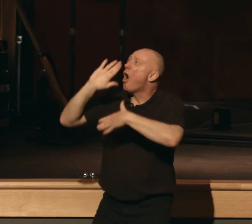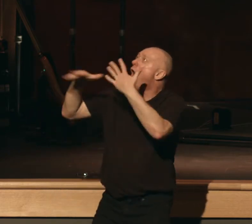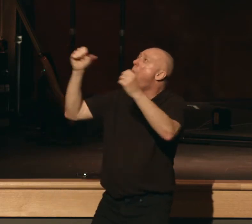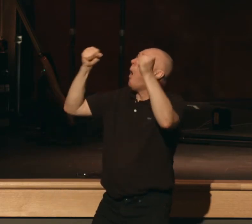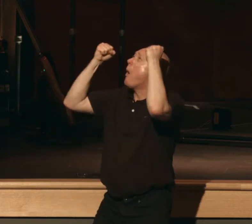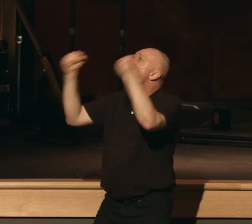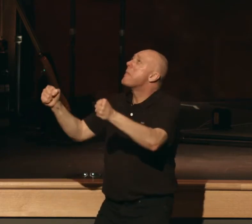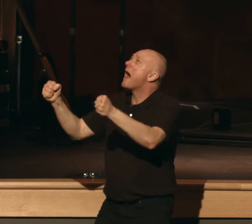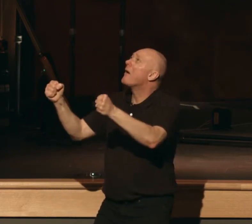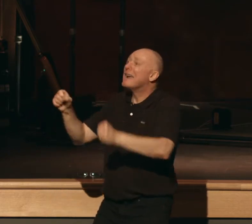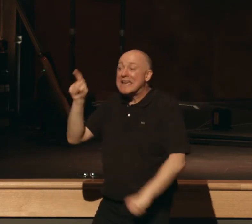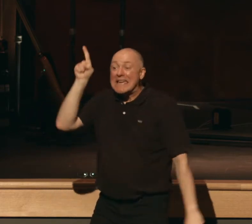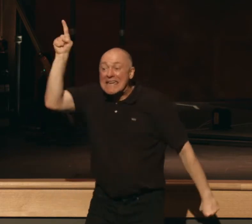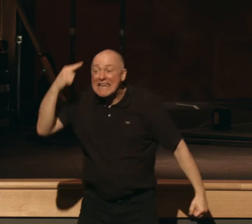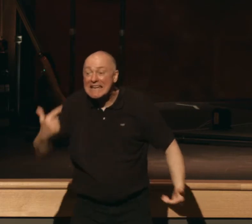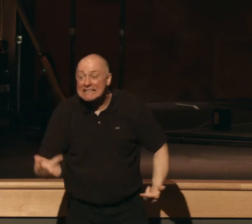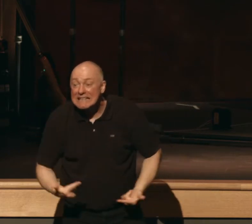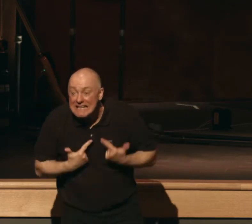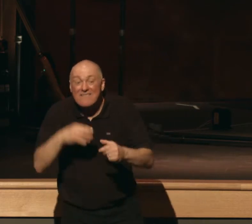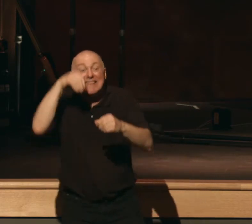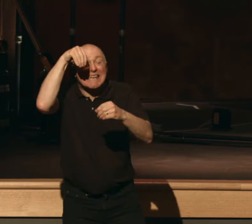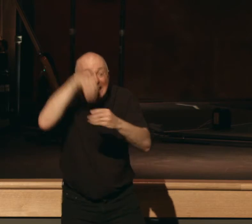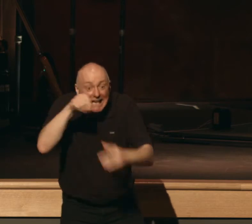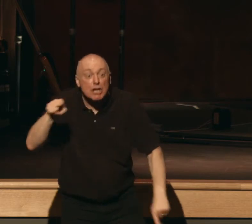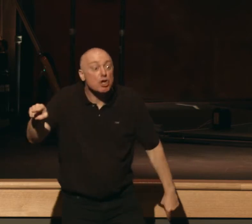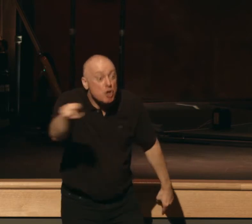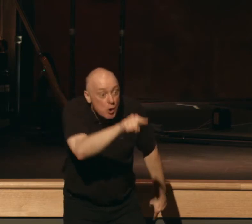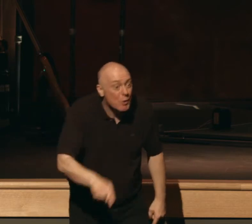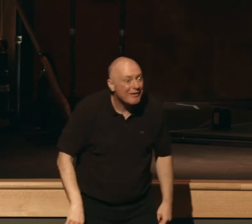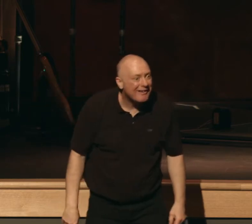power, is living inside of you?